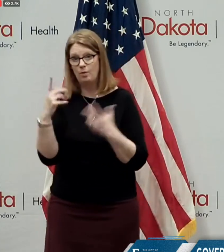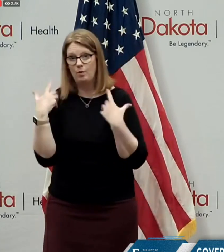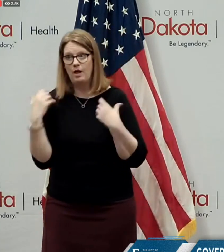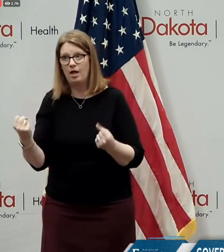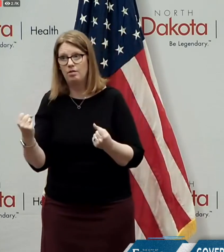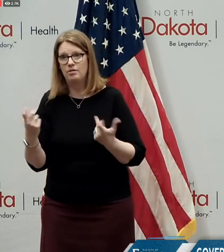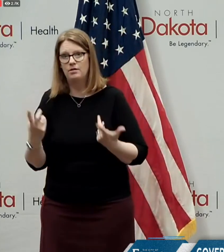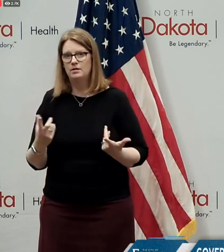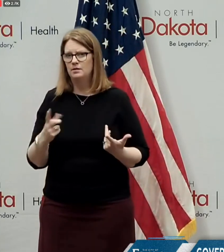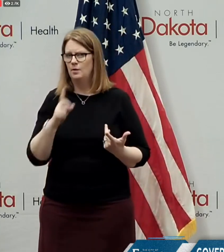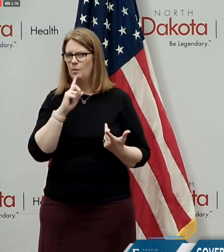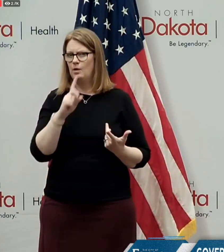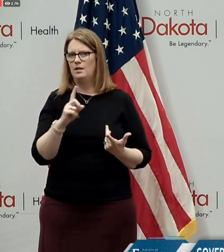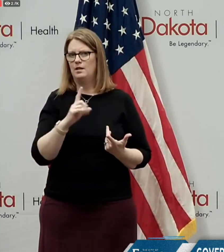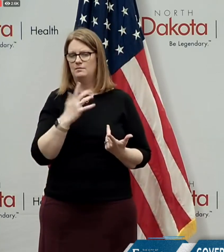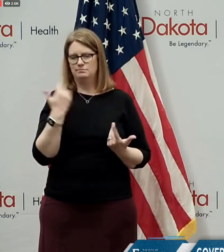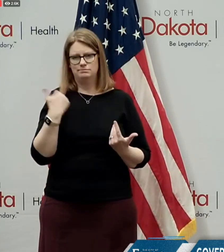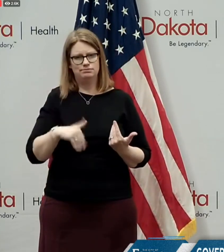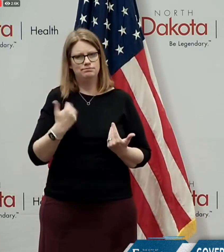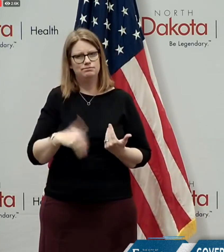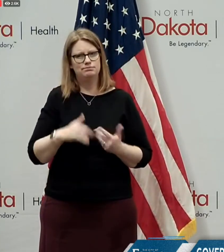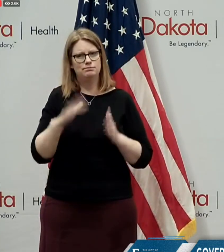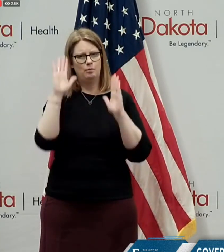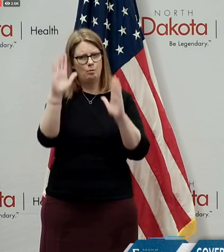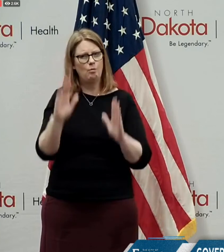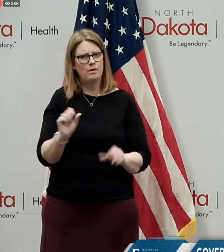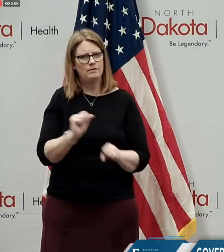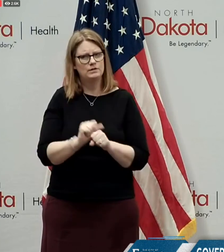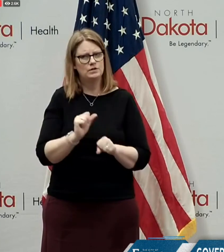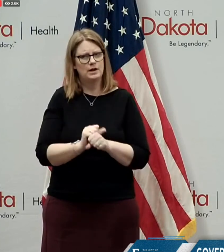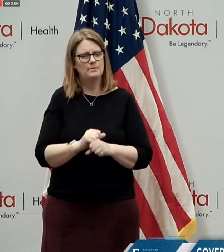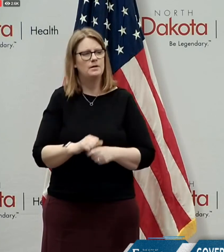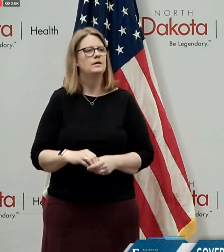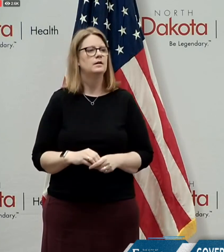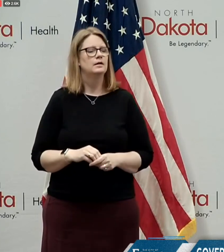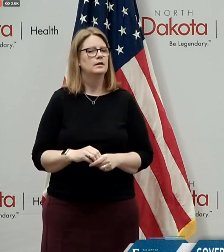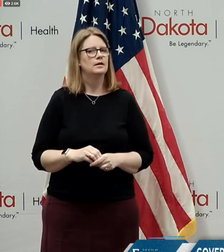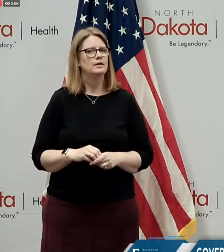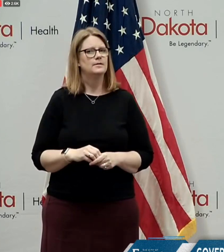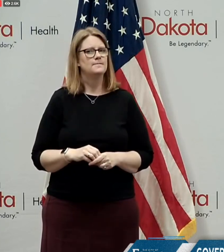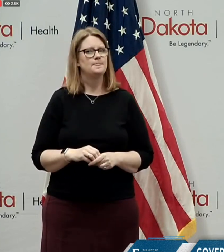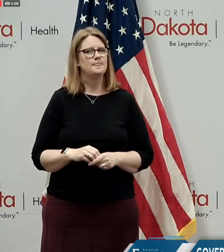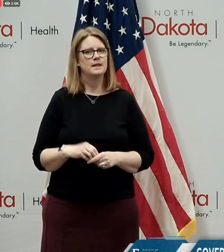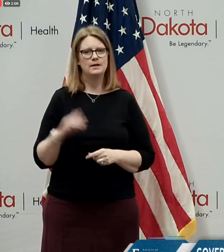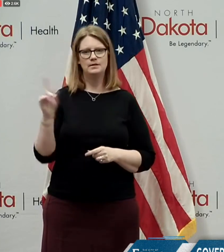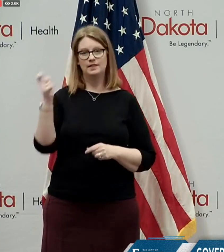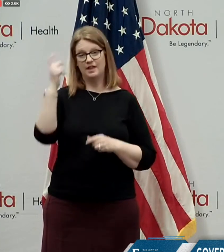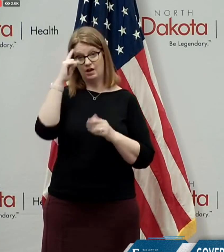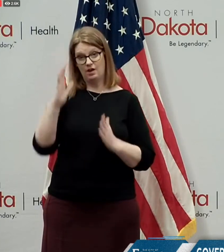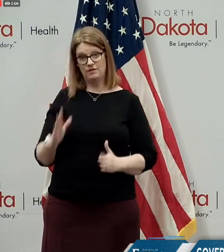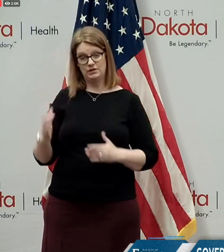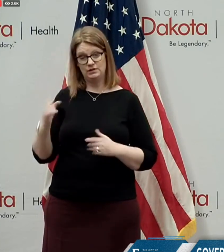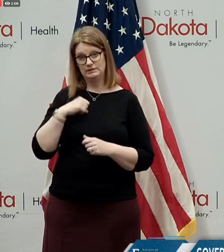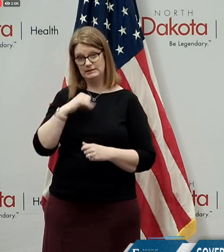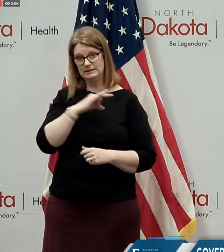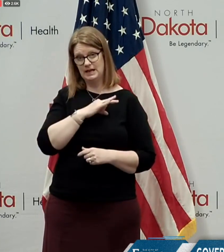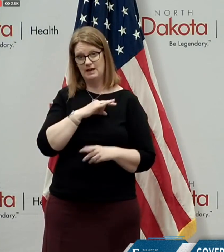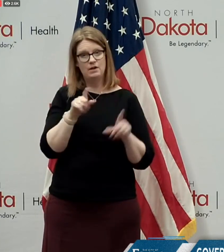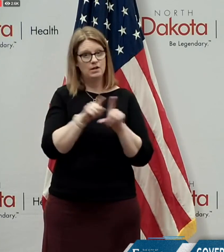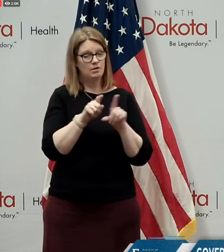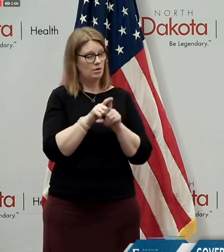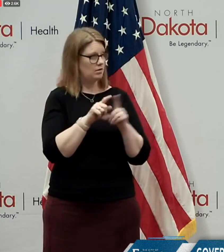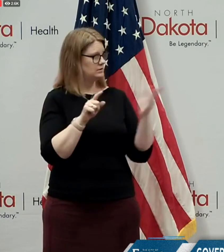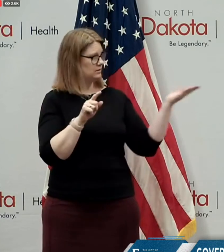doing a fantastic job. Of course, the governor's staff, along with Mr.